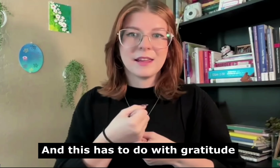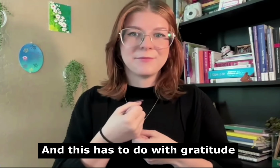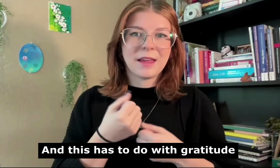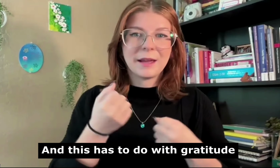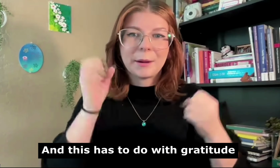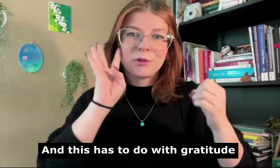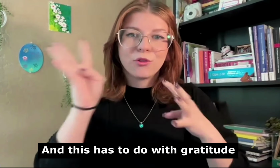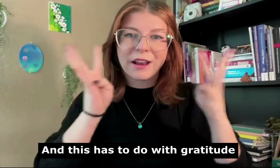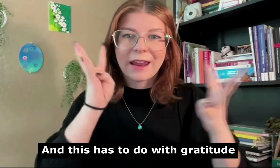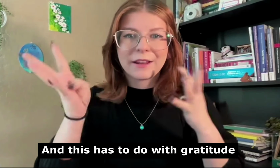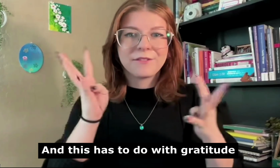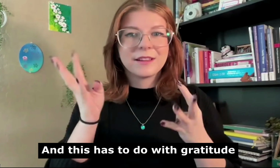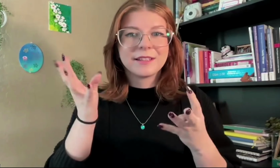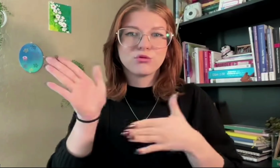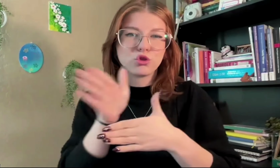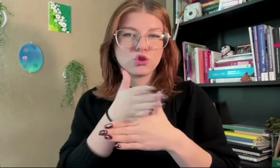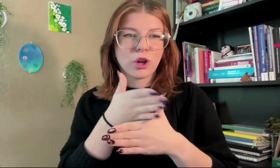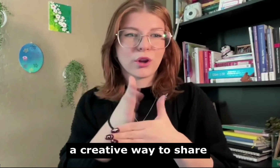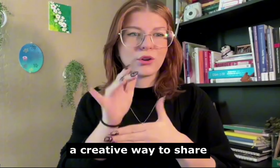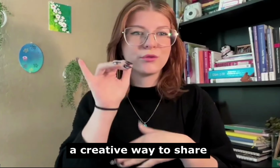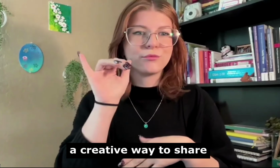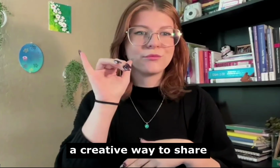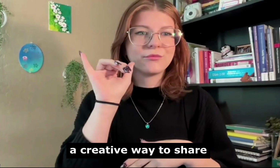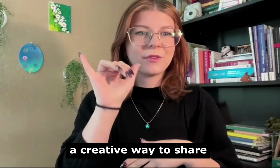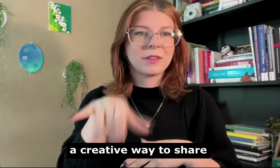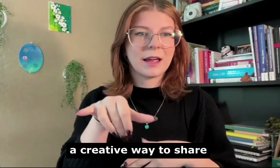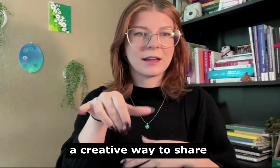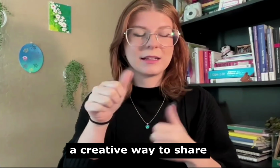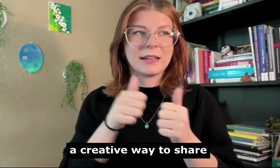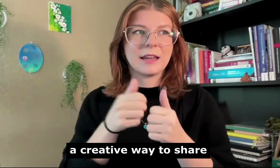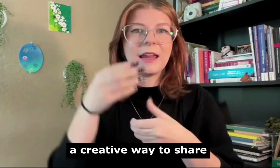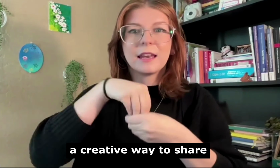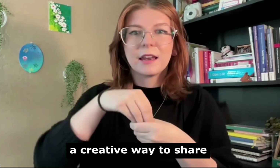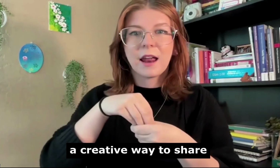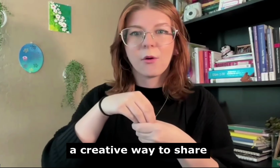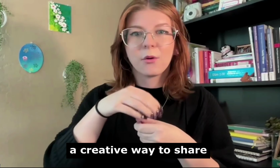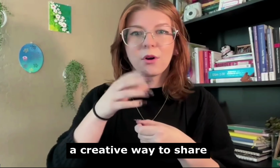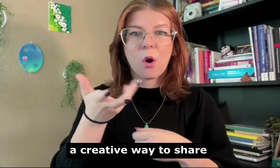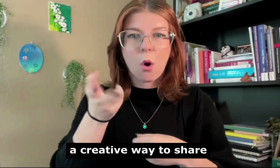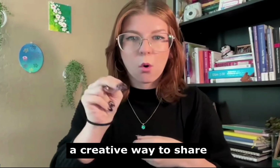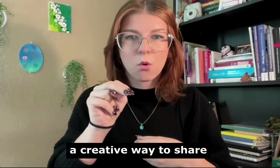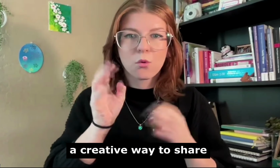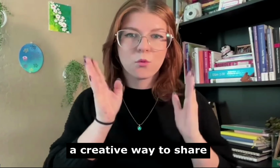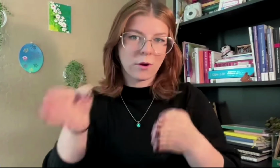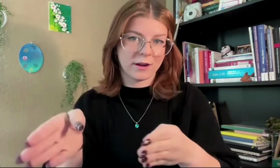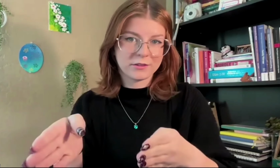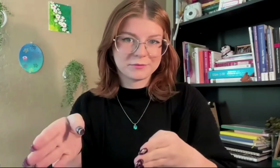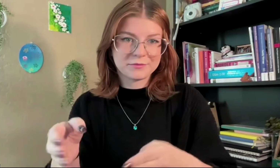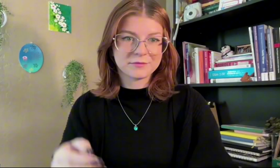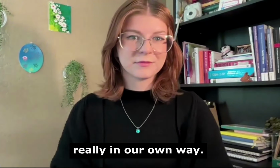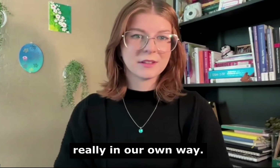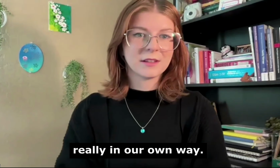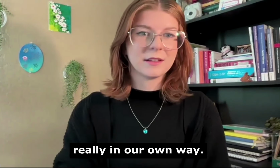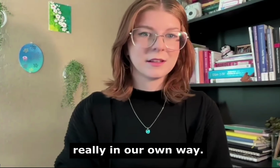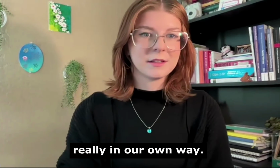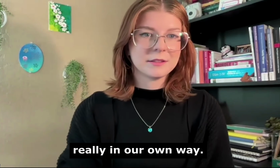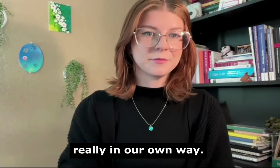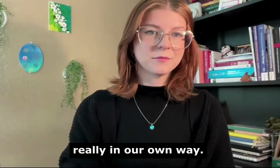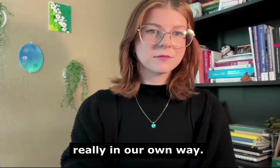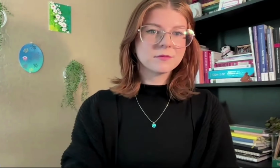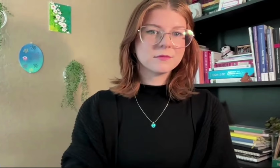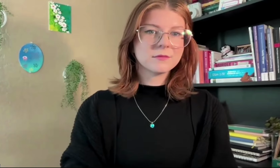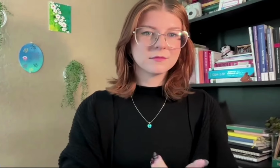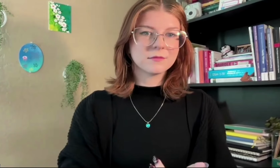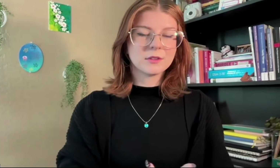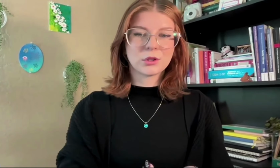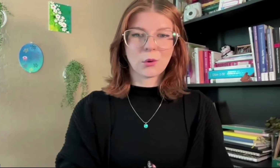with gratitude and a creative way to share really in our own